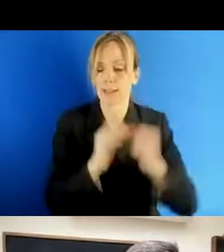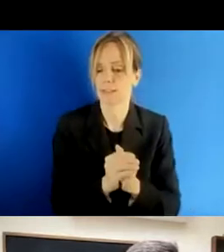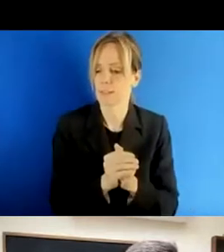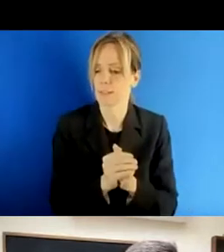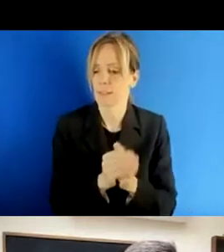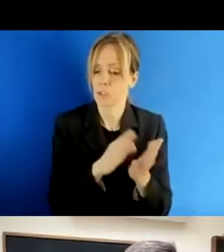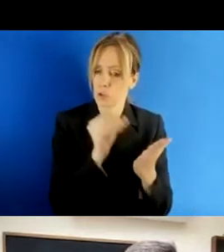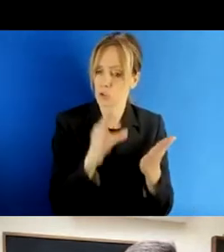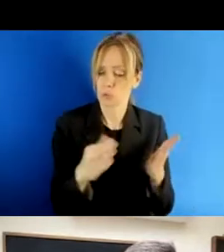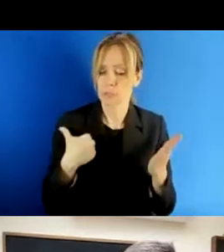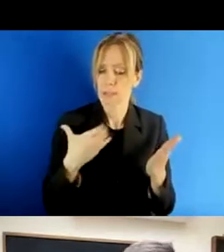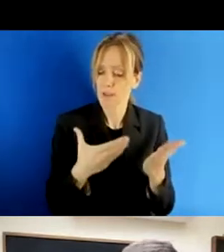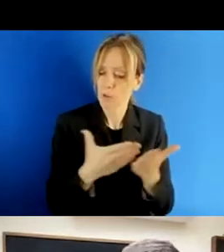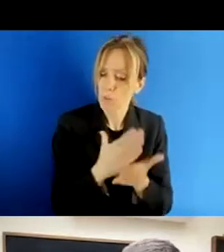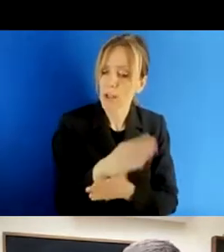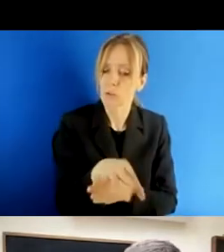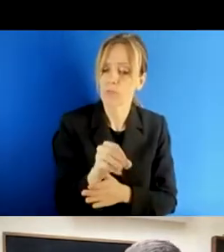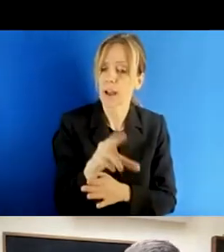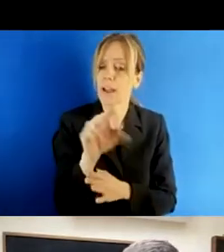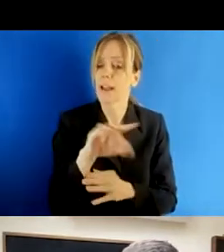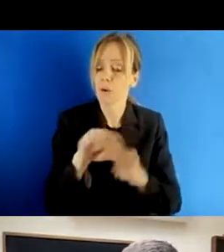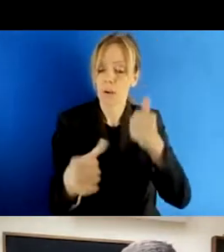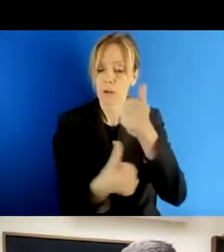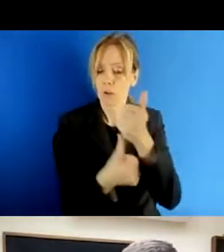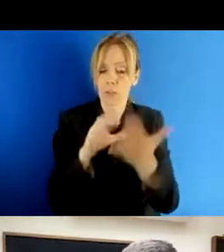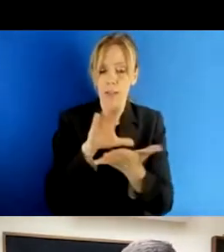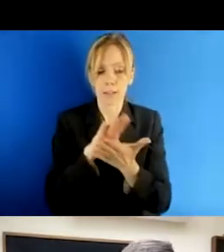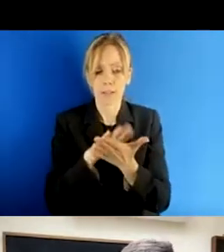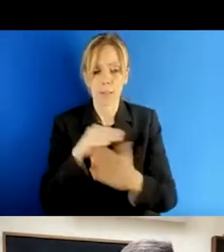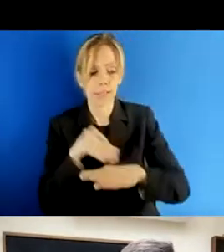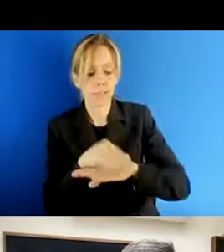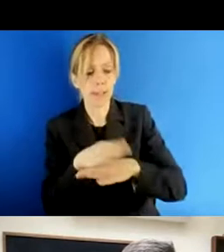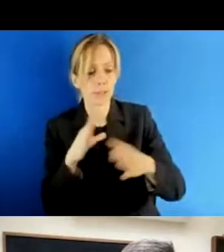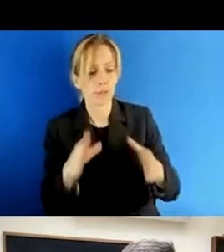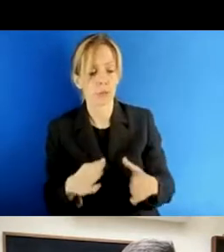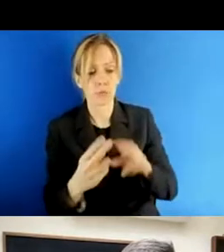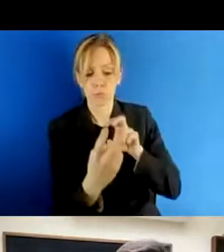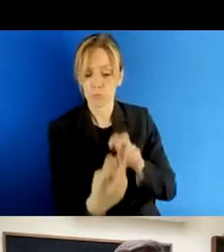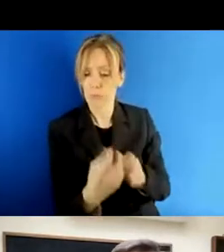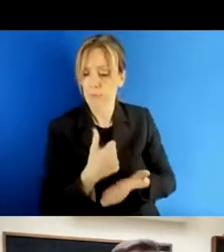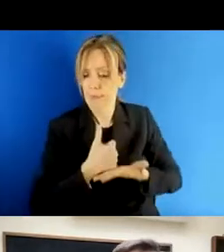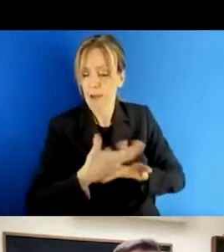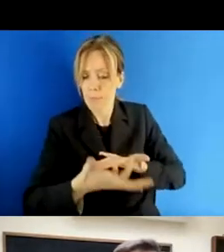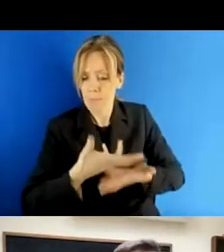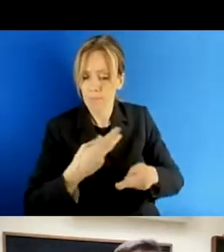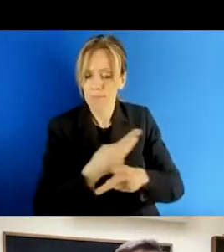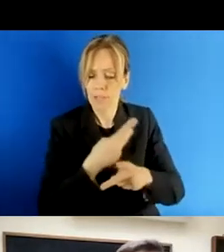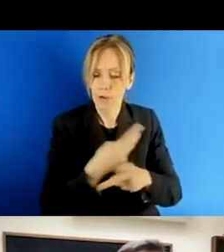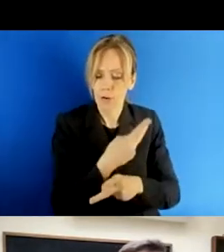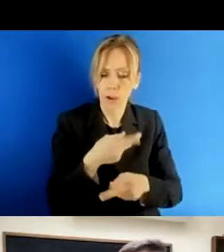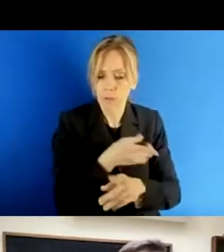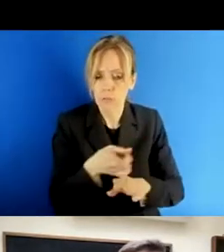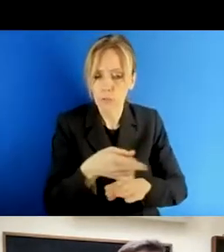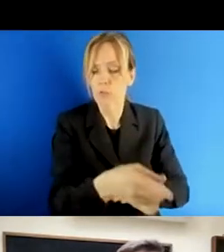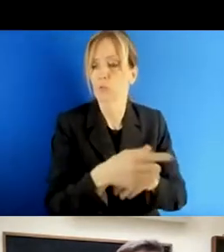find out in the name of the academic advisors that helped to help them chart the course, in the name of the disability